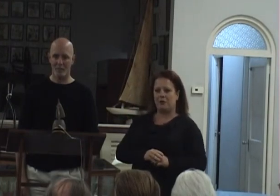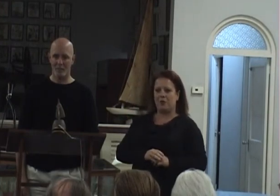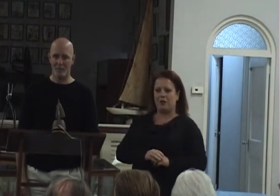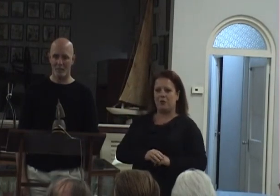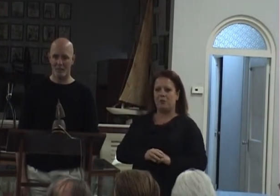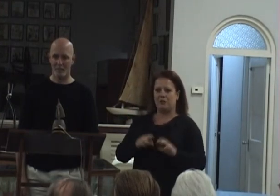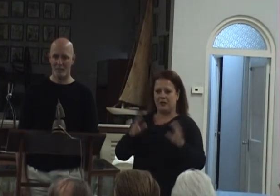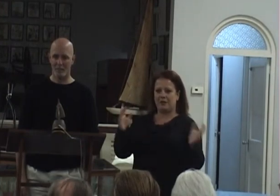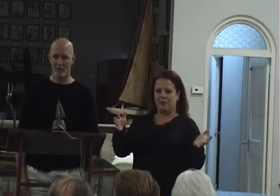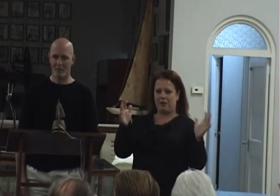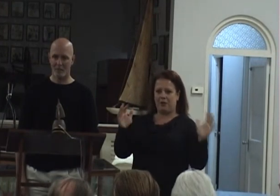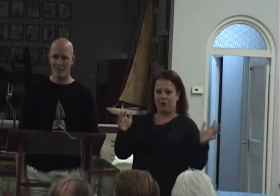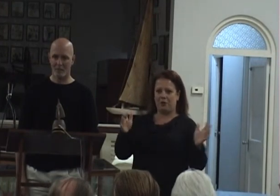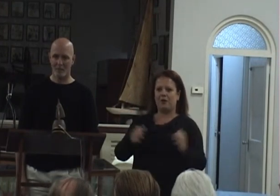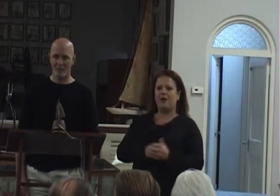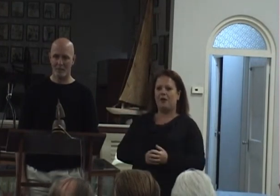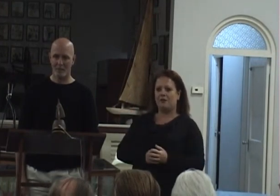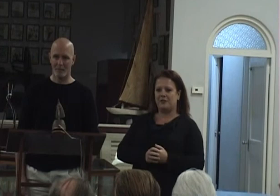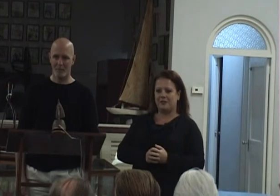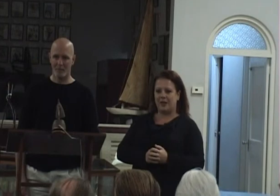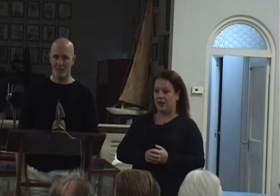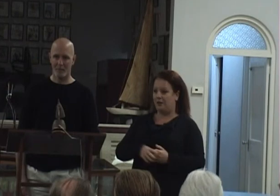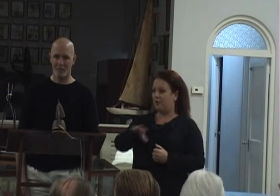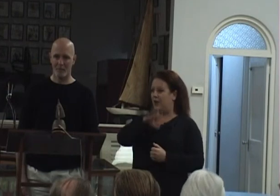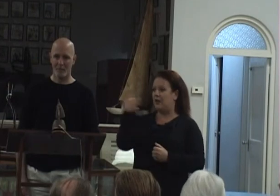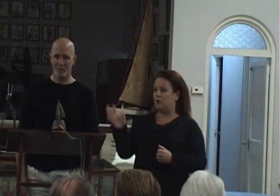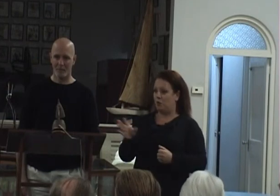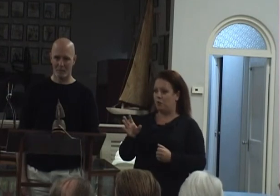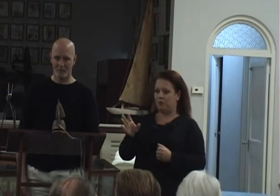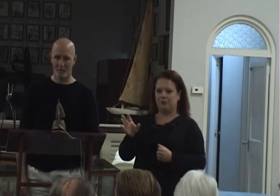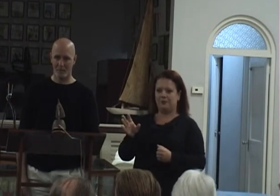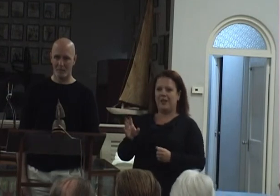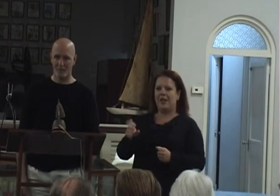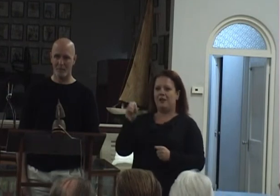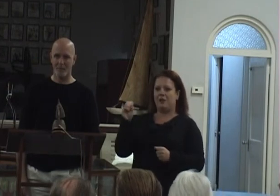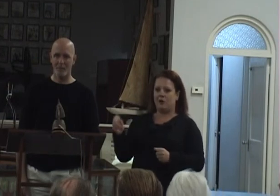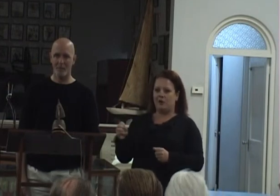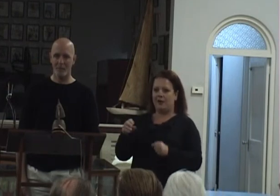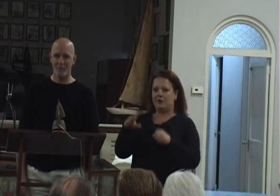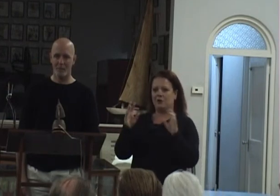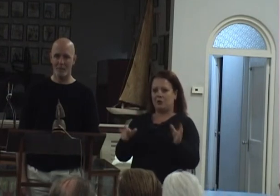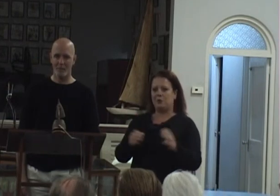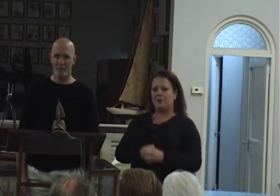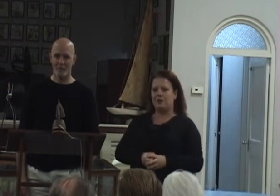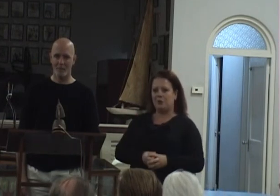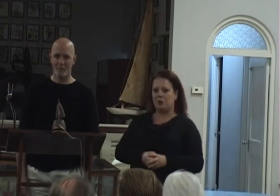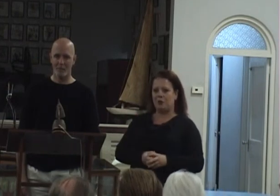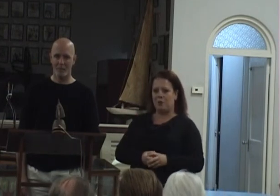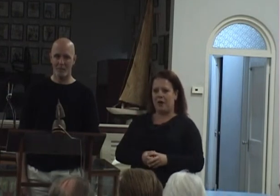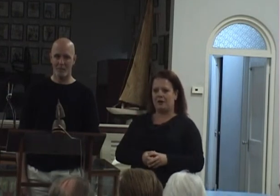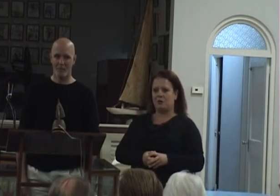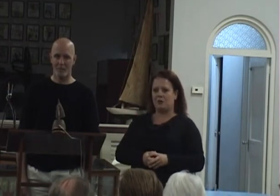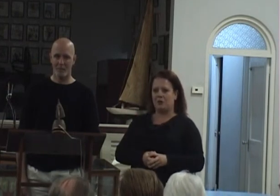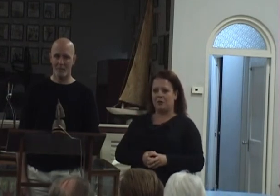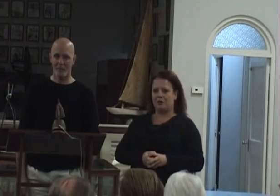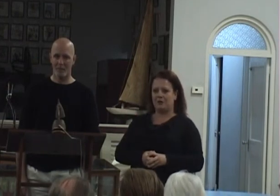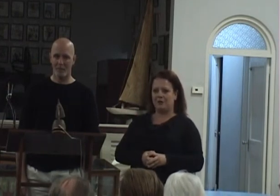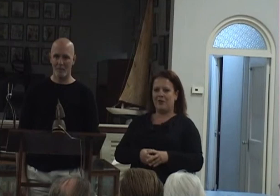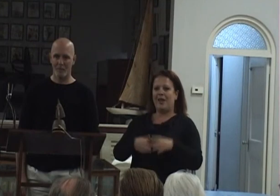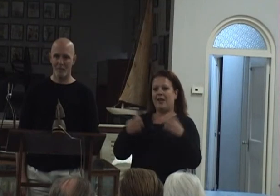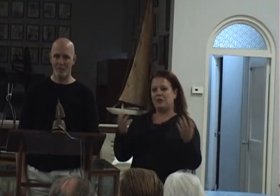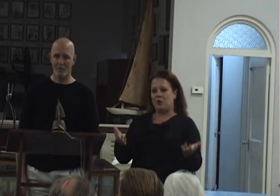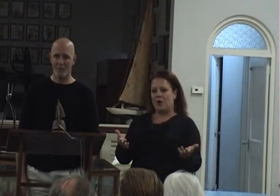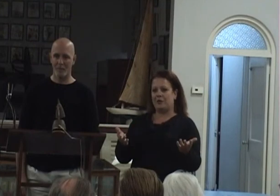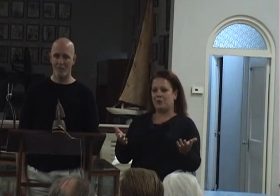less than 33%, about a third of societies of any group. Yet archaeologists only interpret the past with